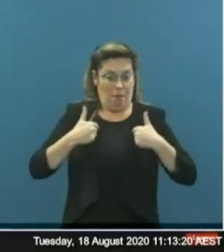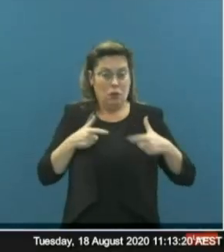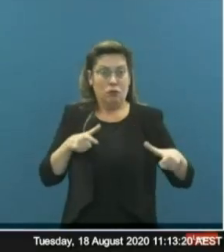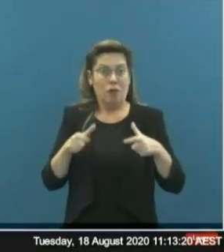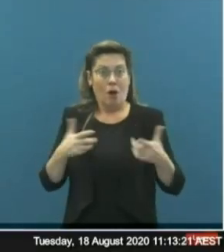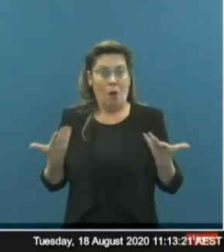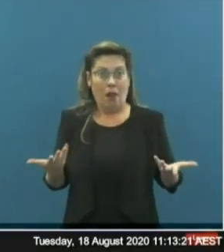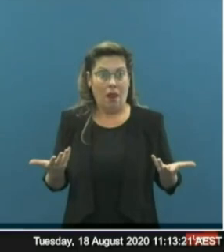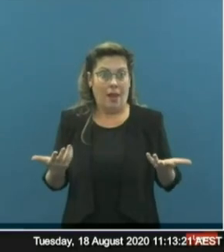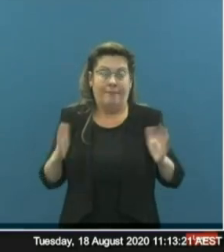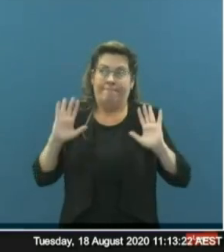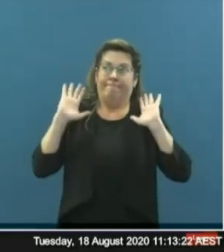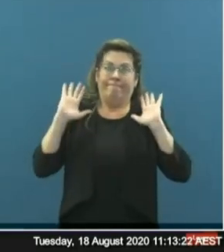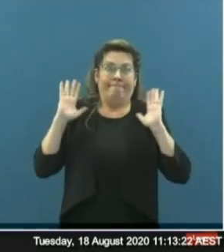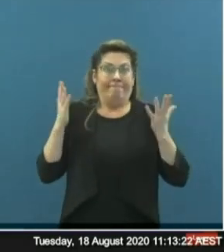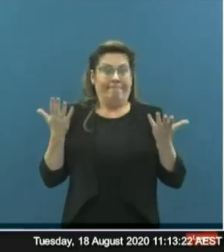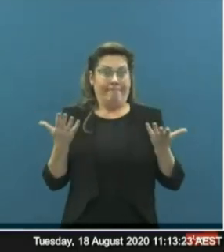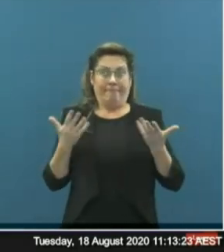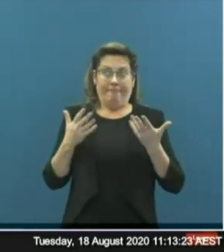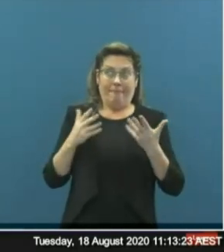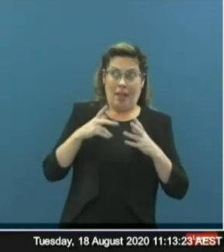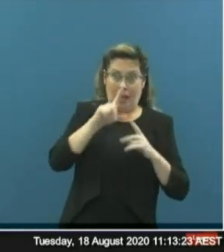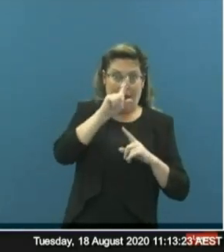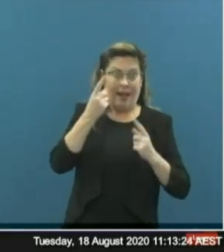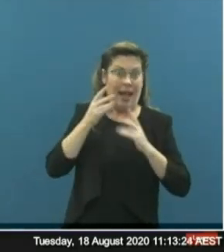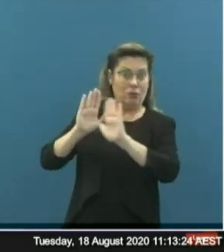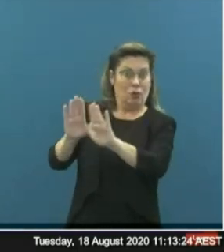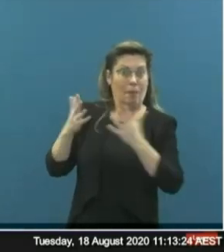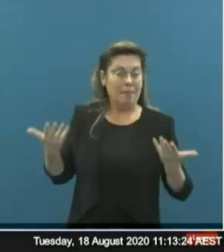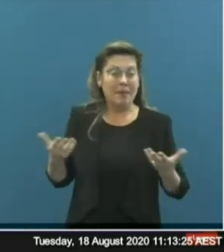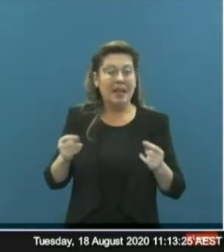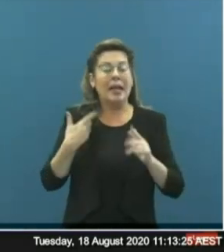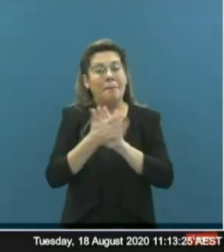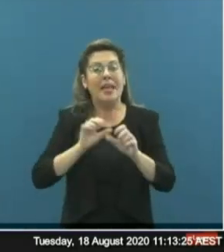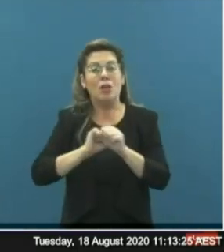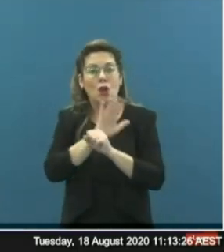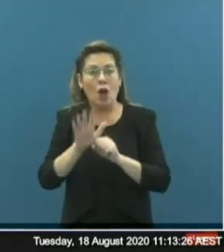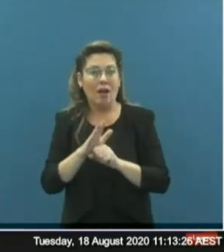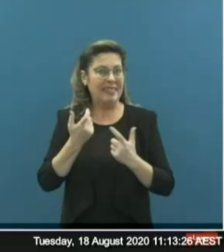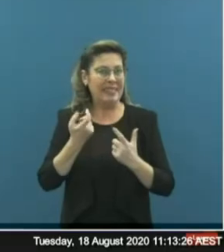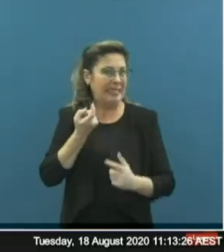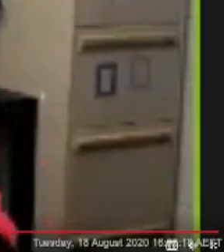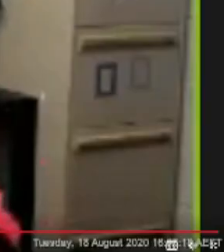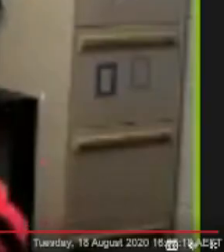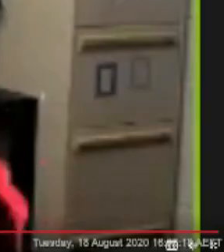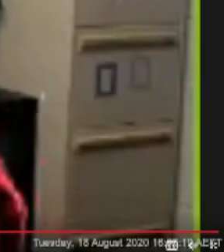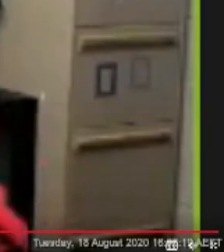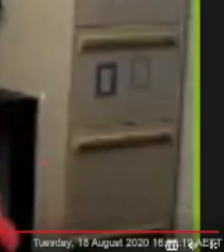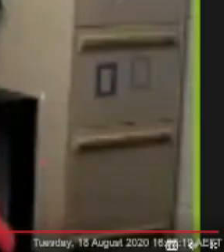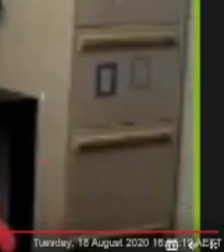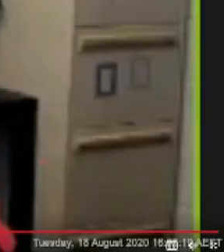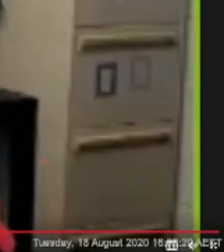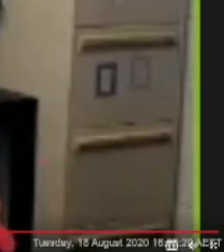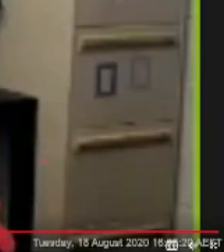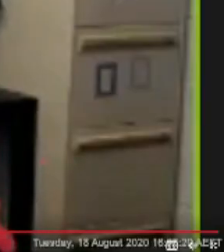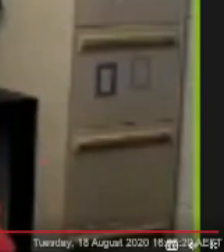over it coming in because potentially it could come in with the support worker. The pandemic was